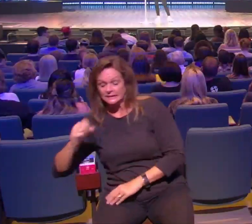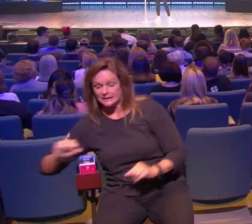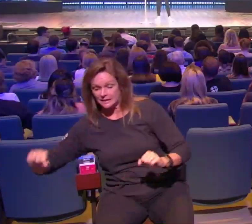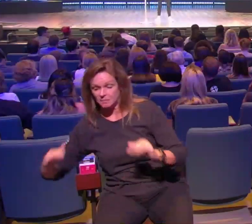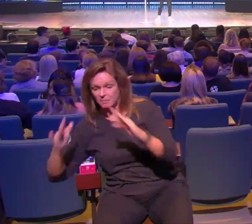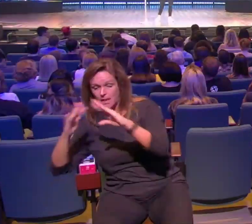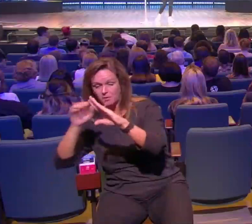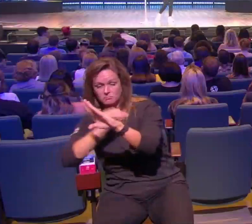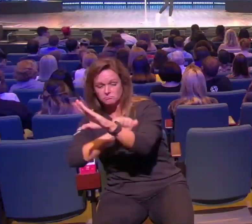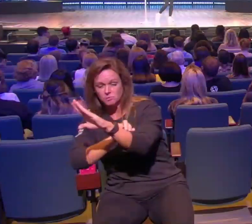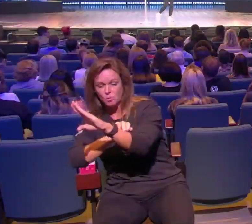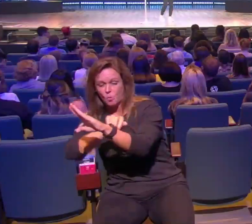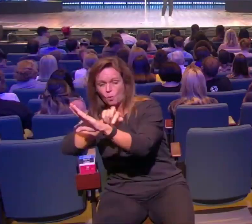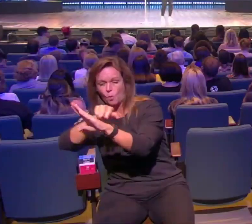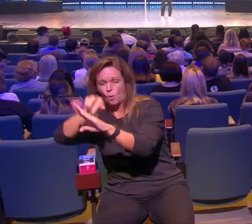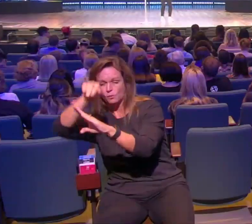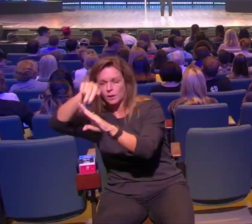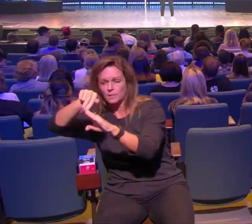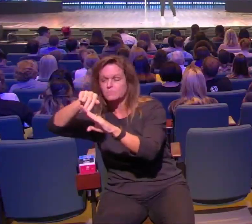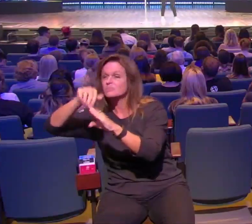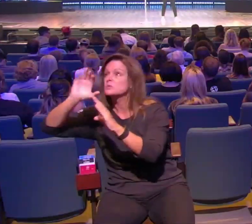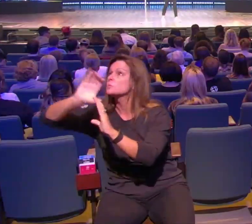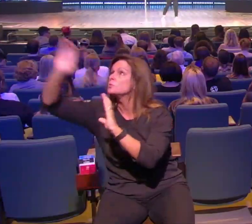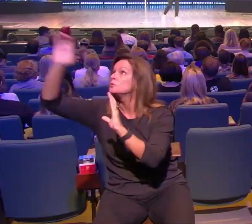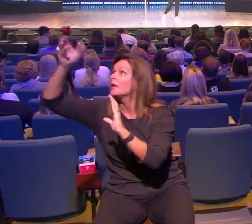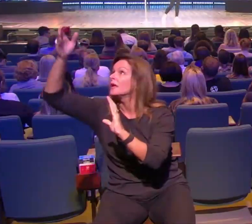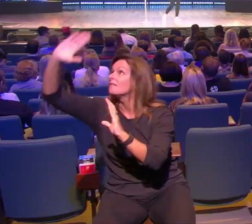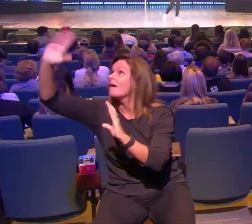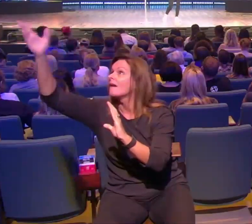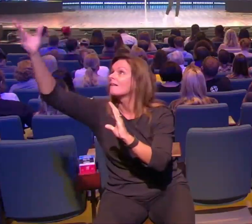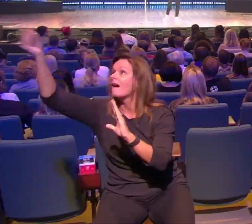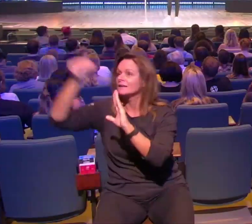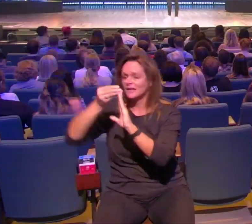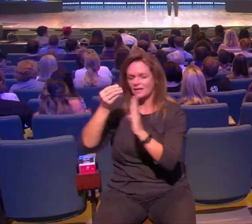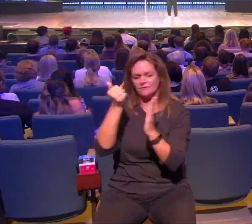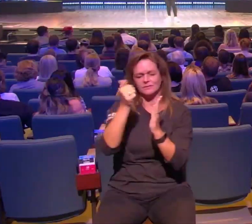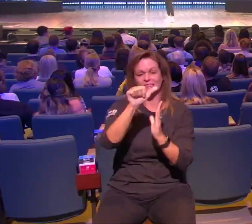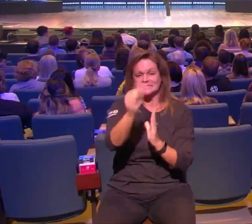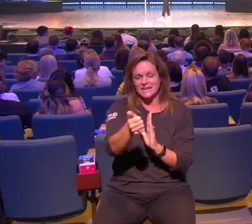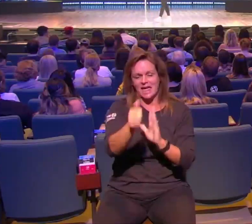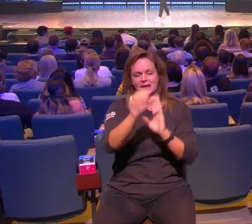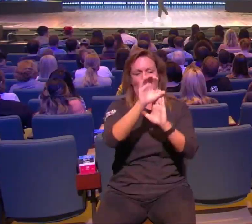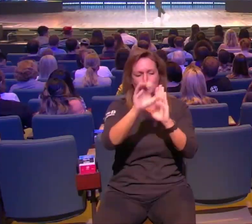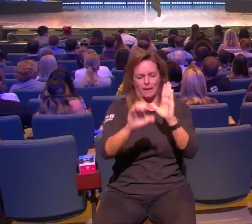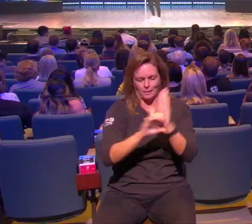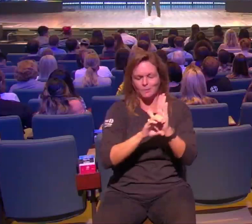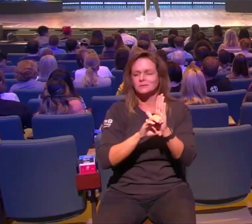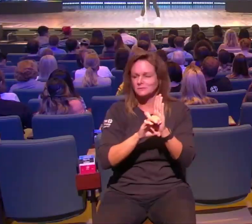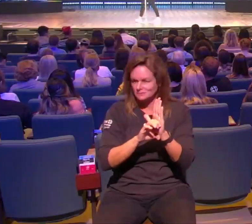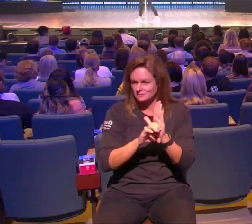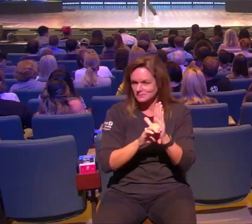crossed the Red Sea for them, and God defeated the Egyptian army, and there they were